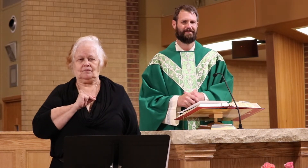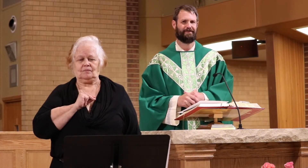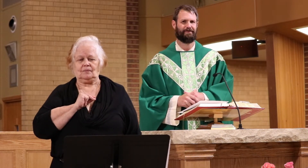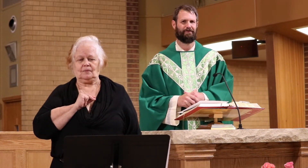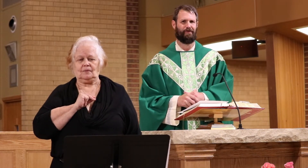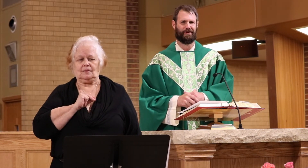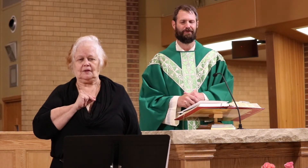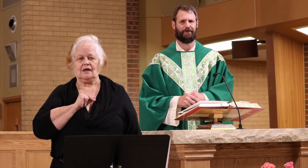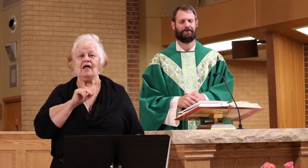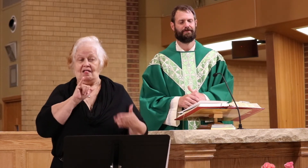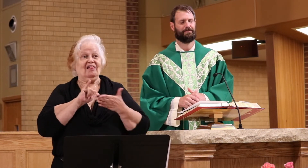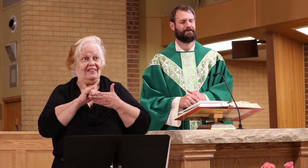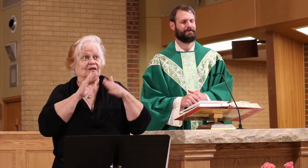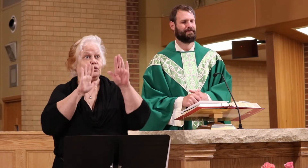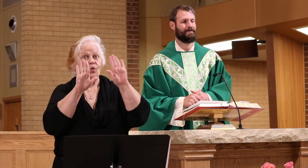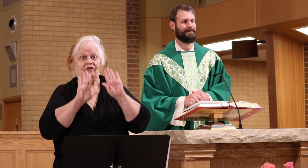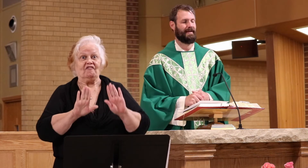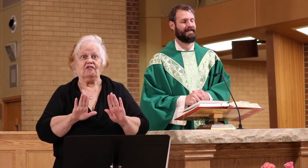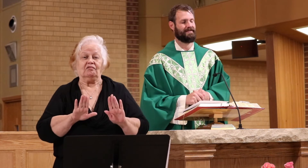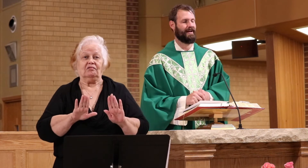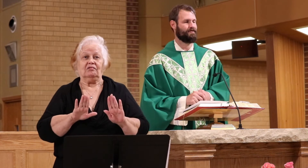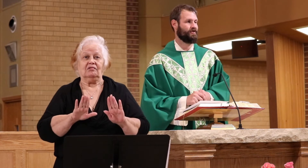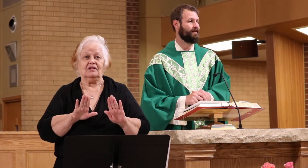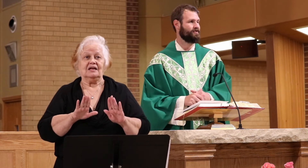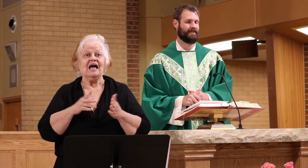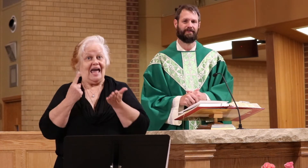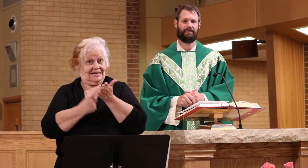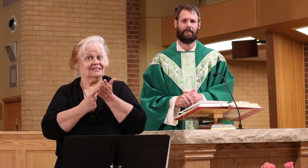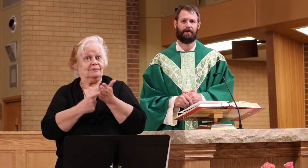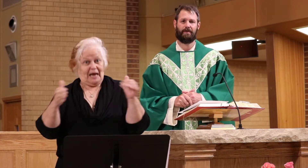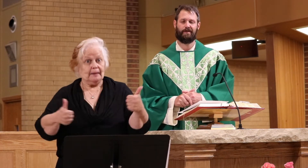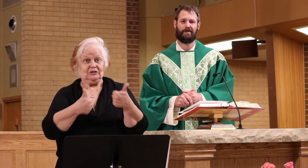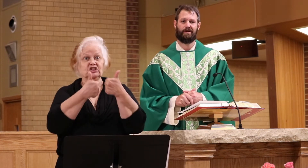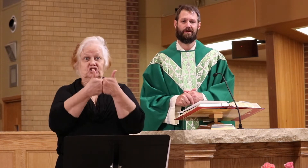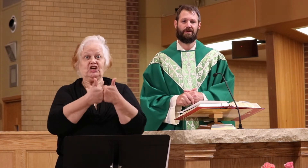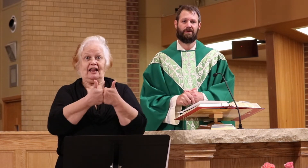That's wonderful, and at times challenging.